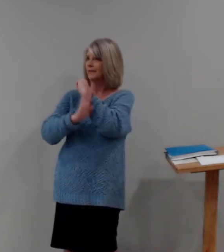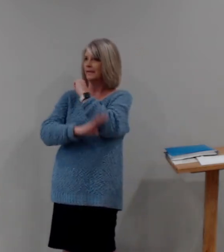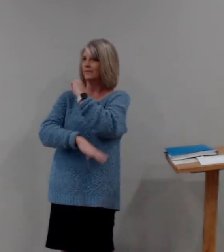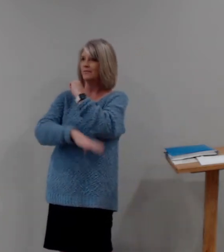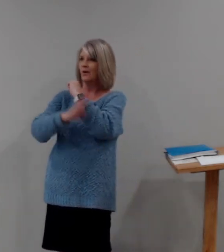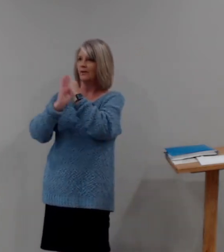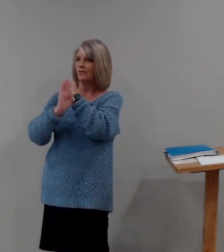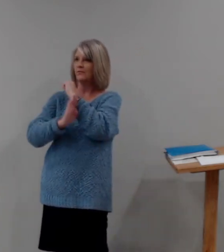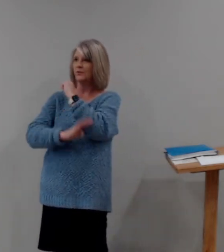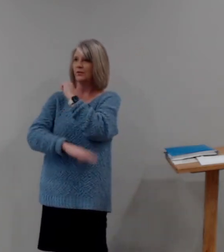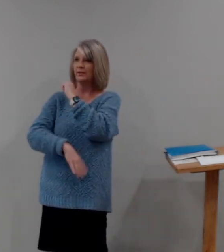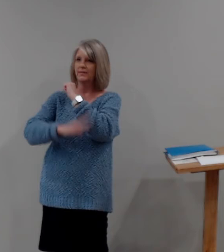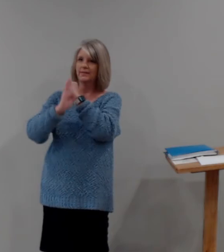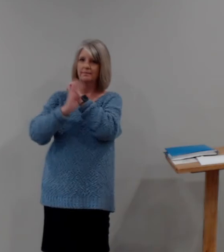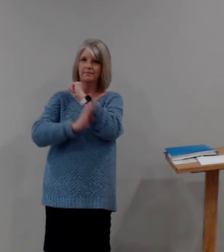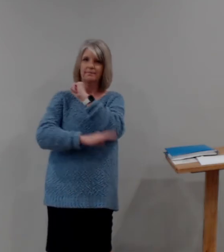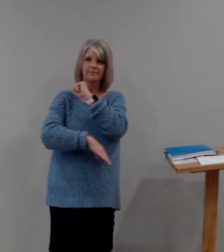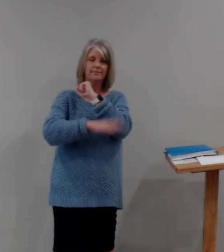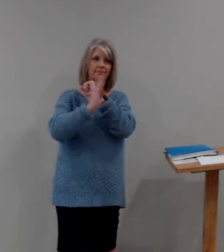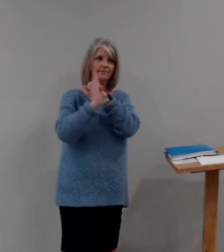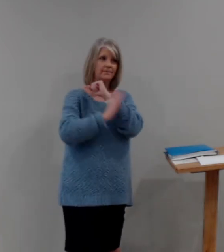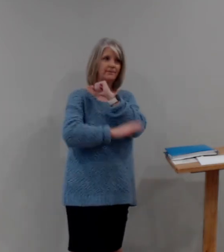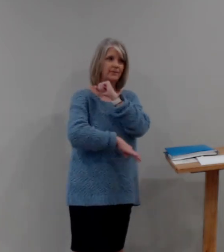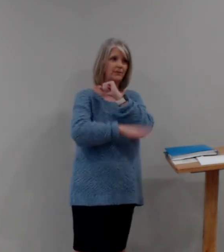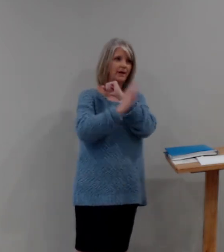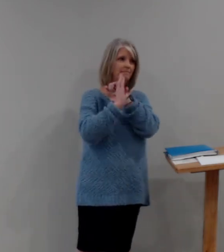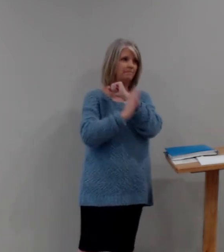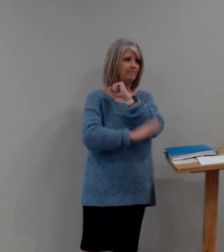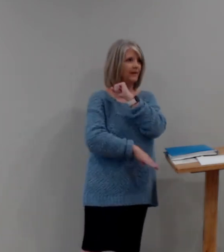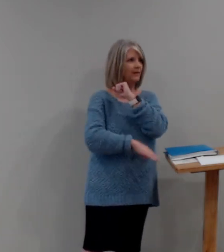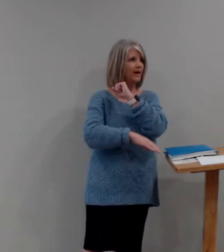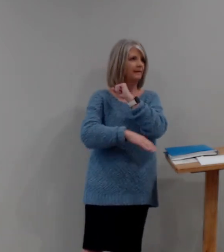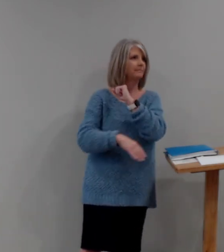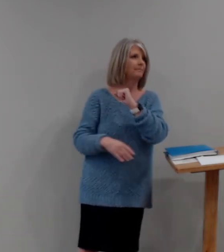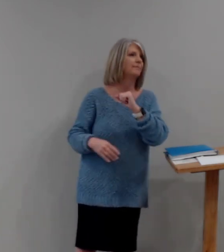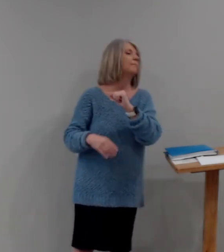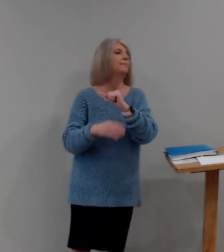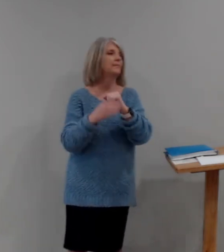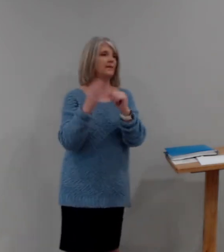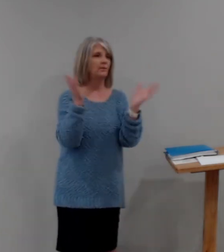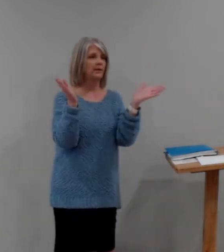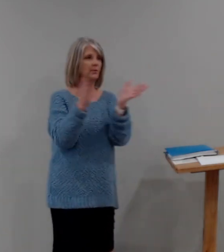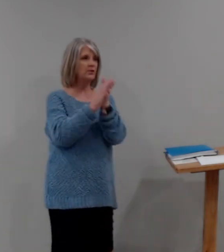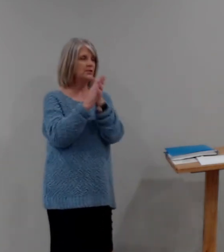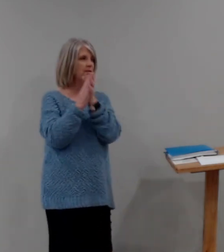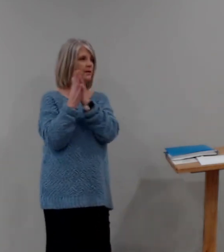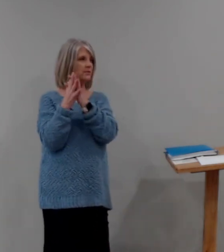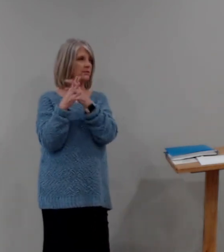Leaves falling off the trees. Okay? All right. So, any questions on those?